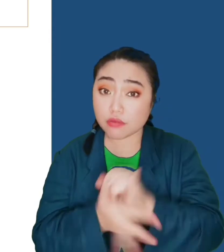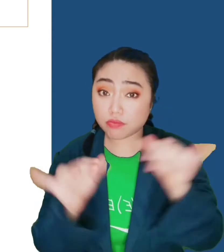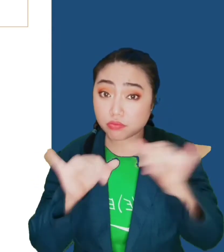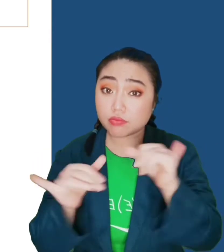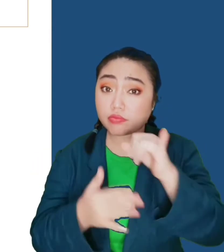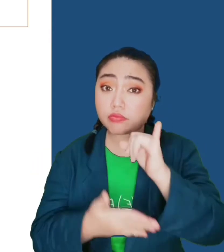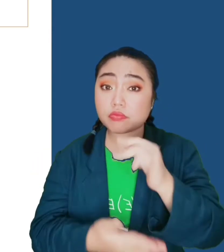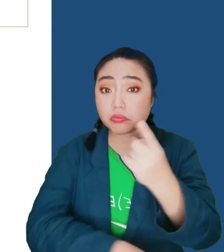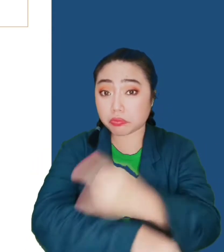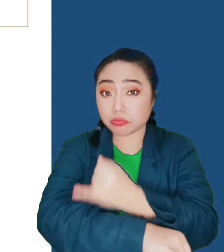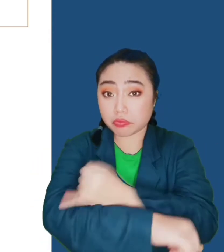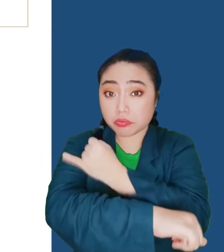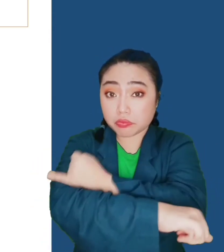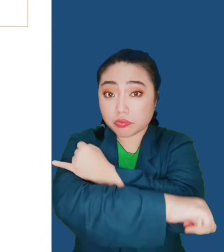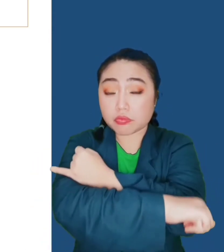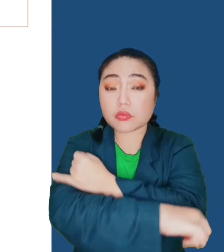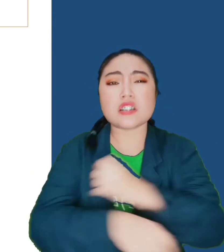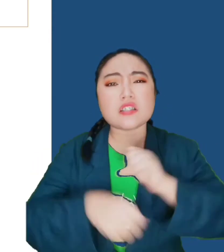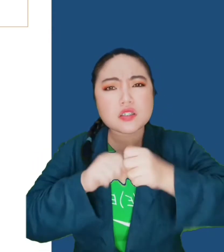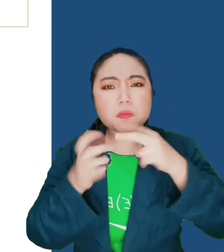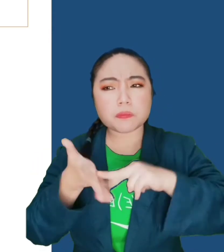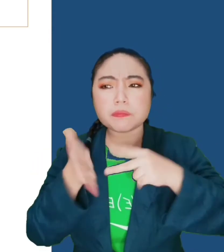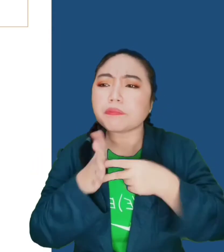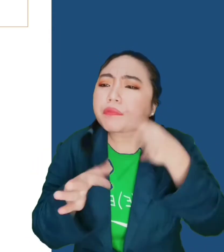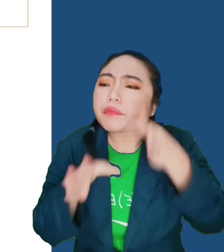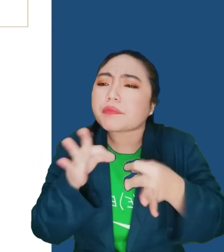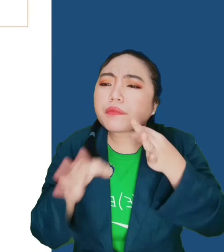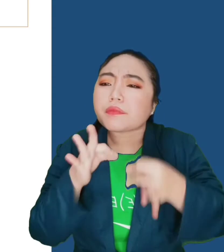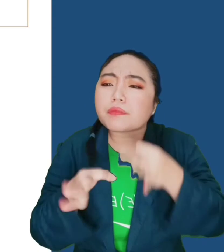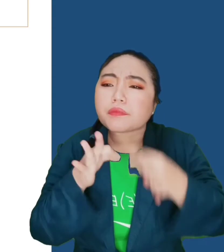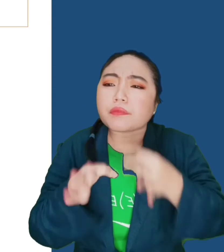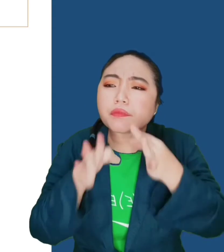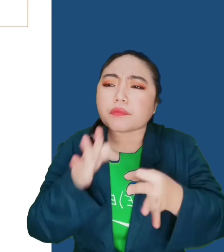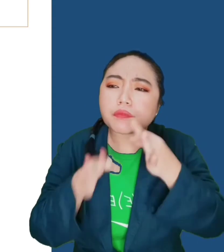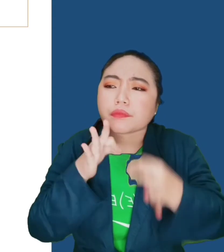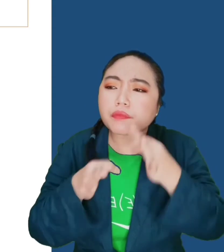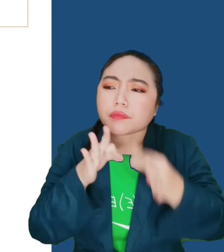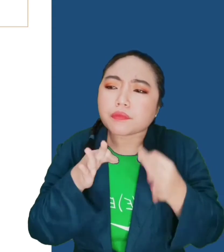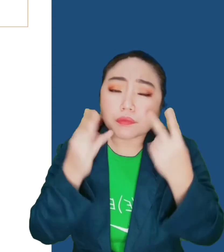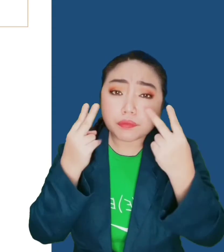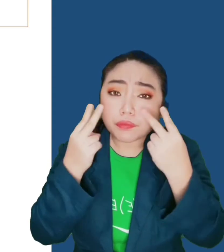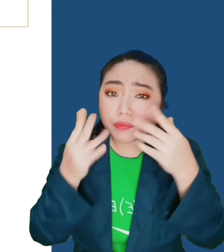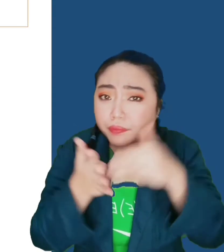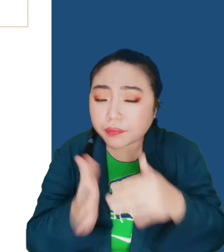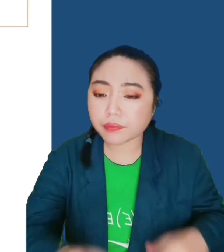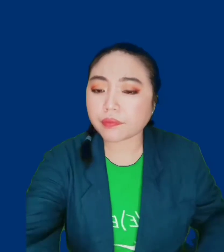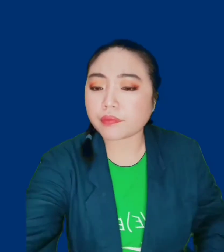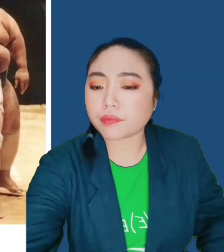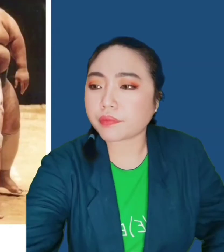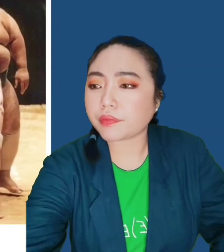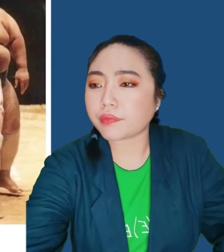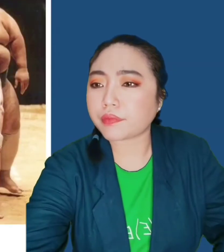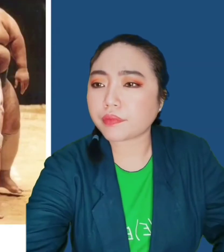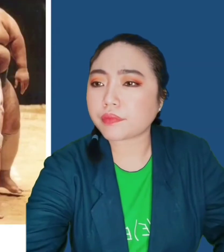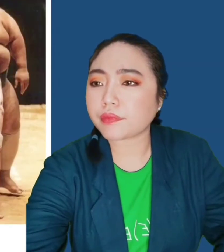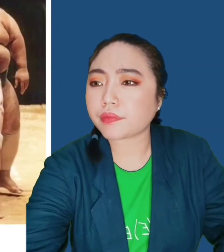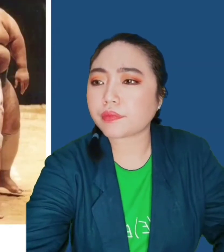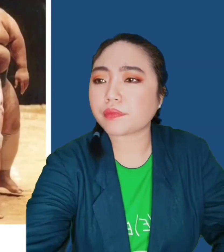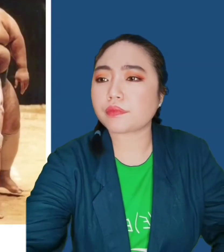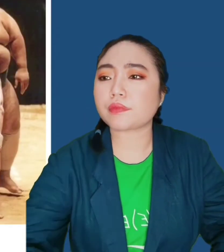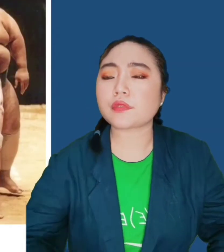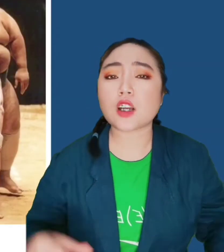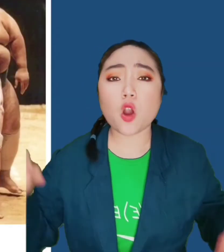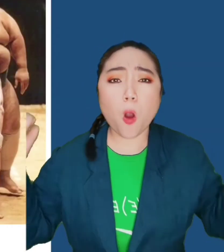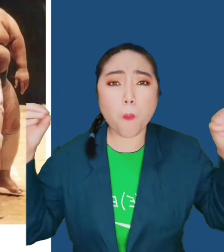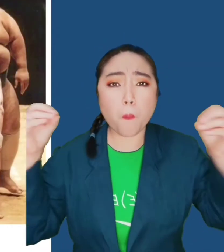then inertia would also increase. That means, see,